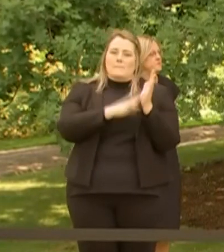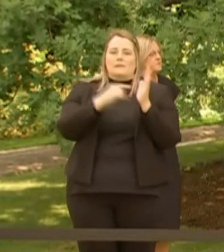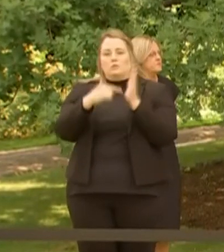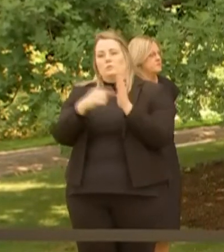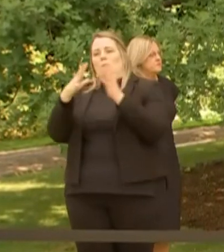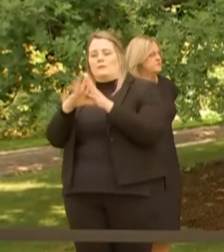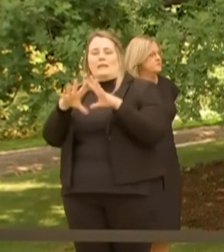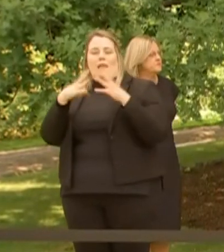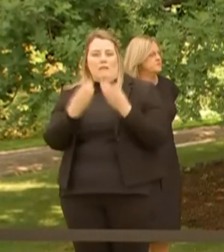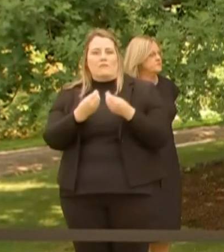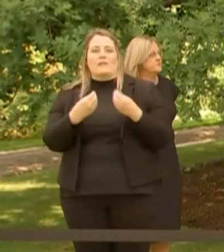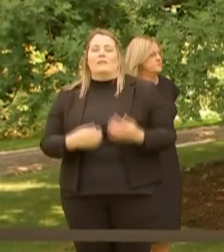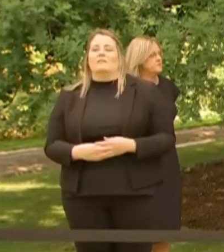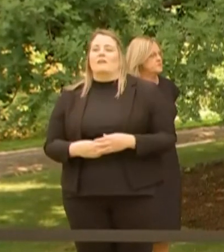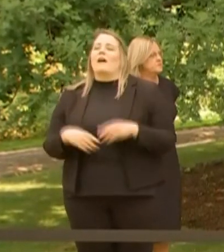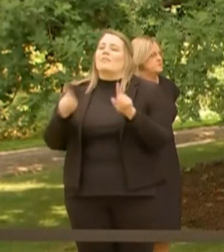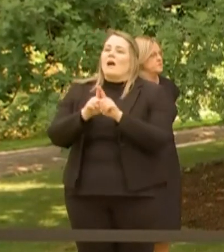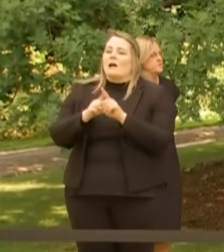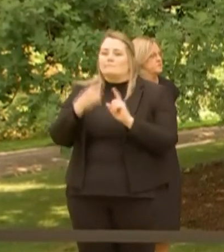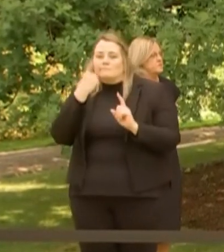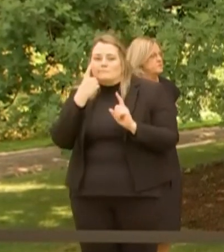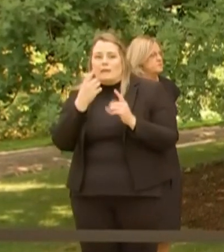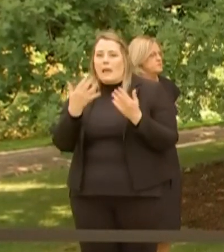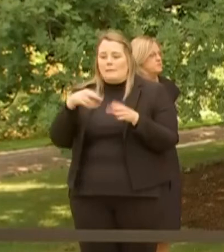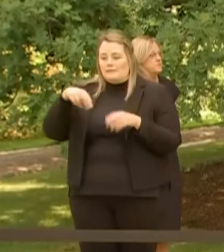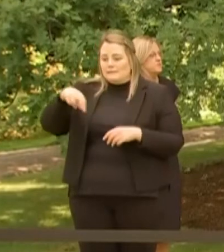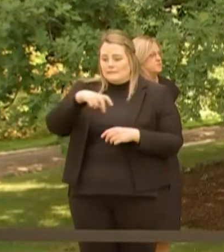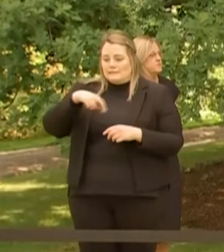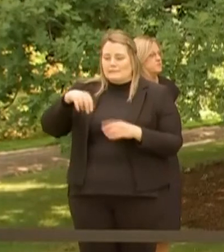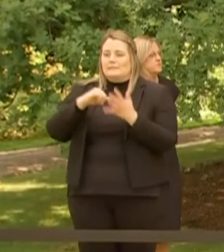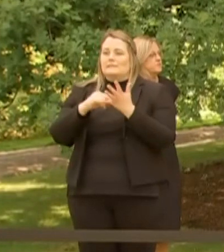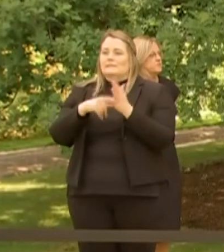from how many steps you can do in your hotel room to